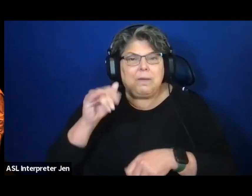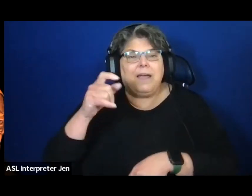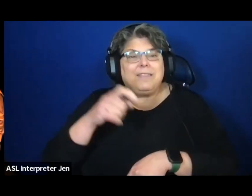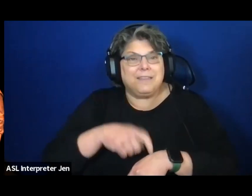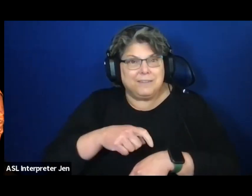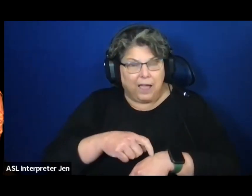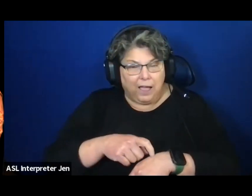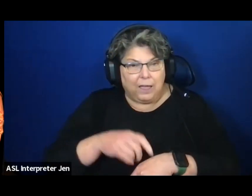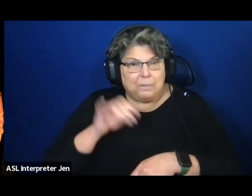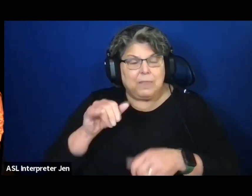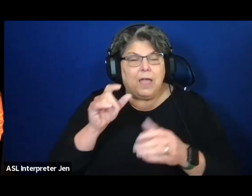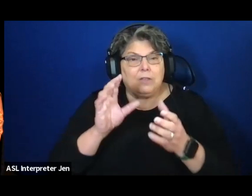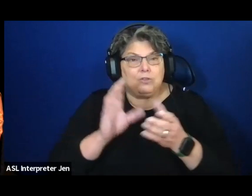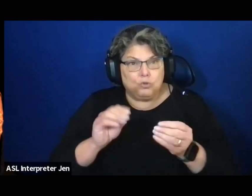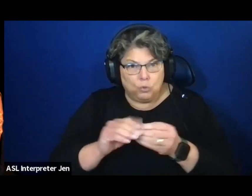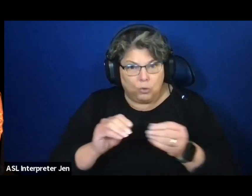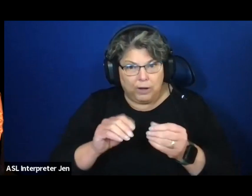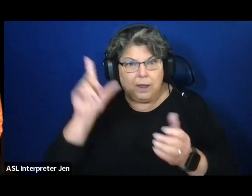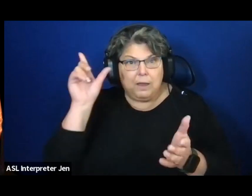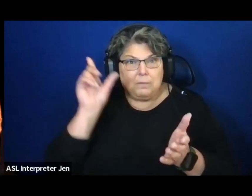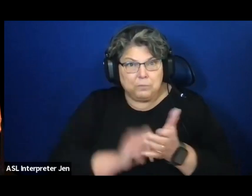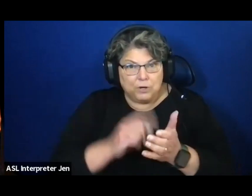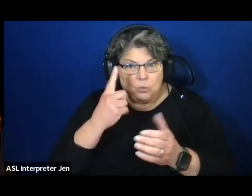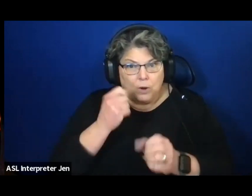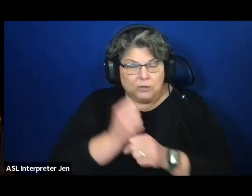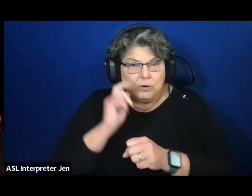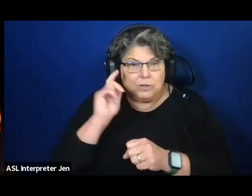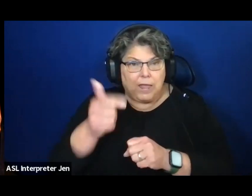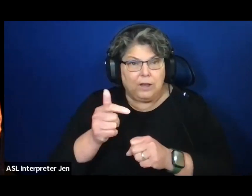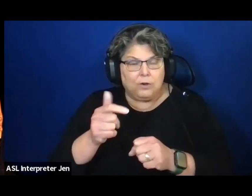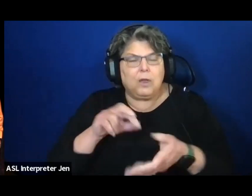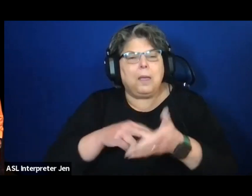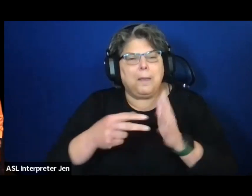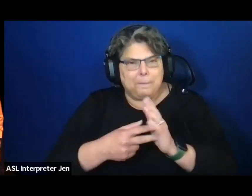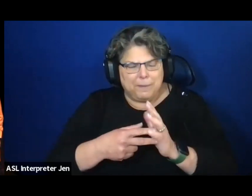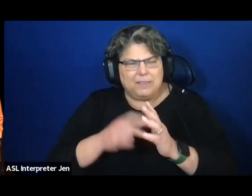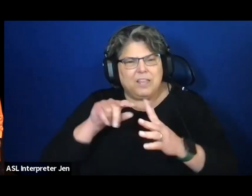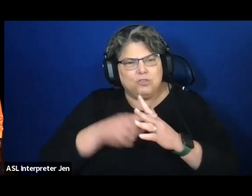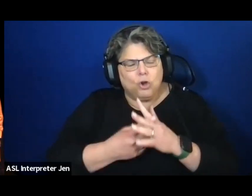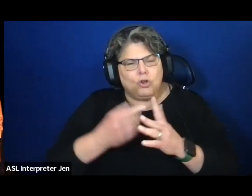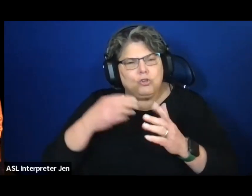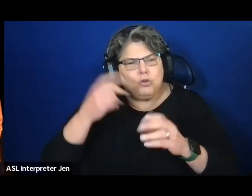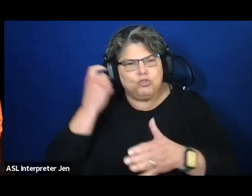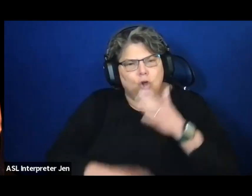tax, very high tax, to prohibit people from growing this crop.